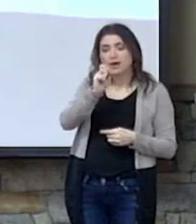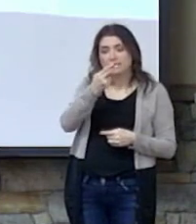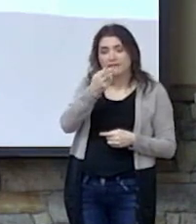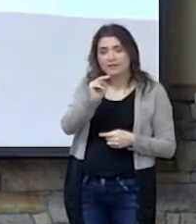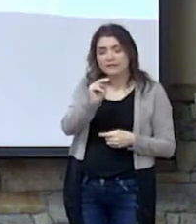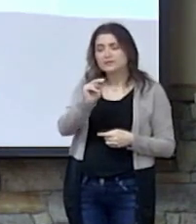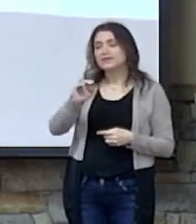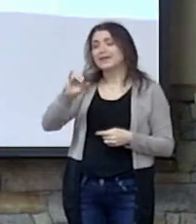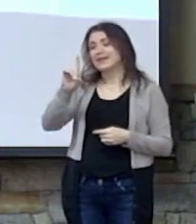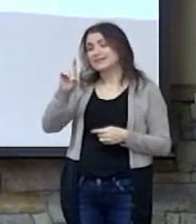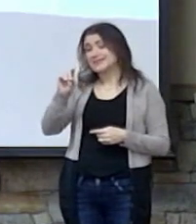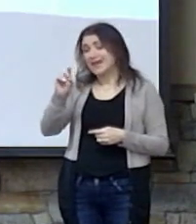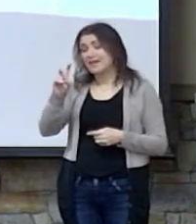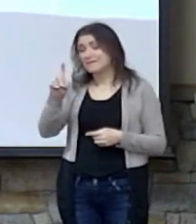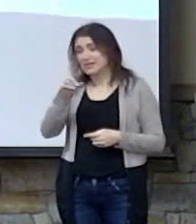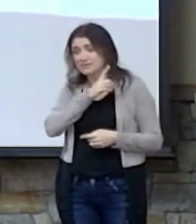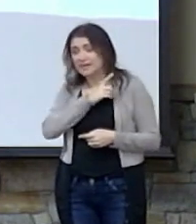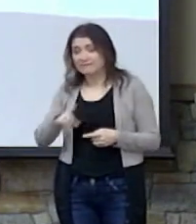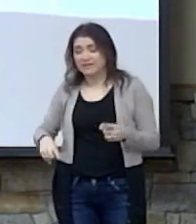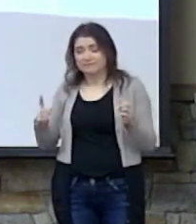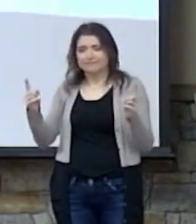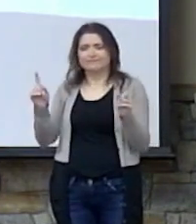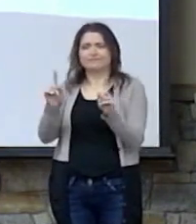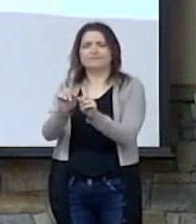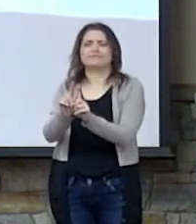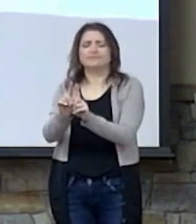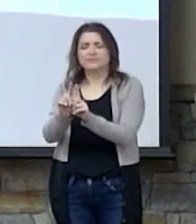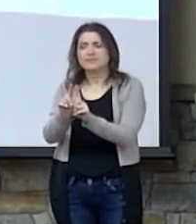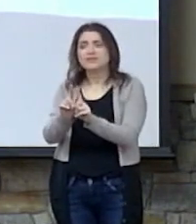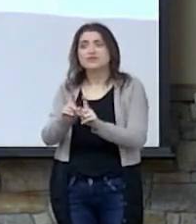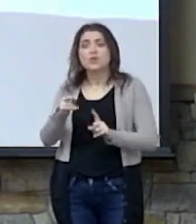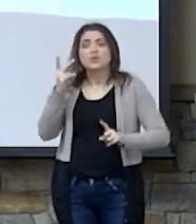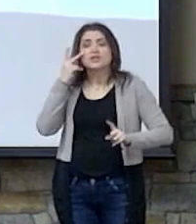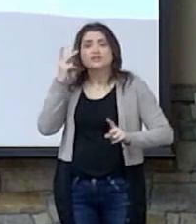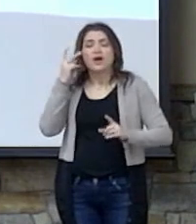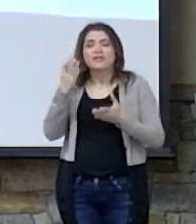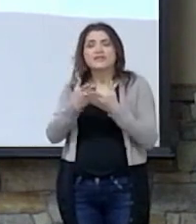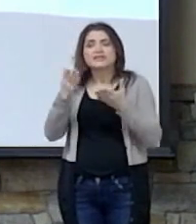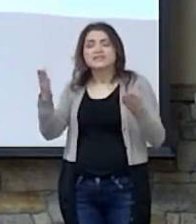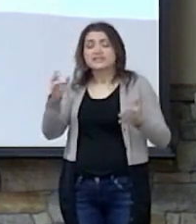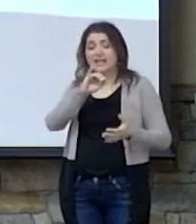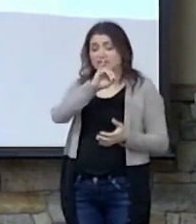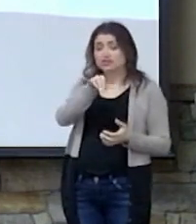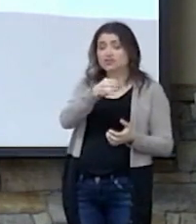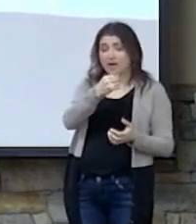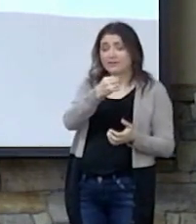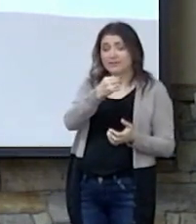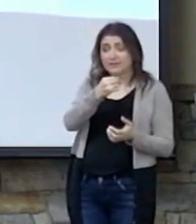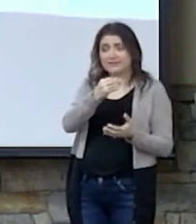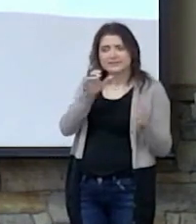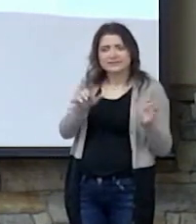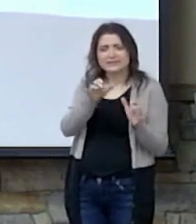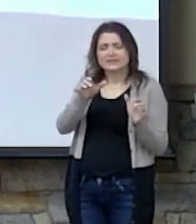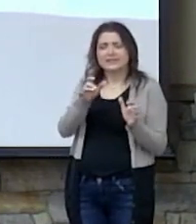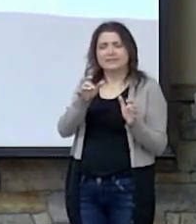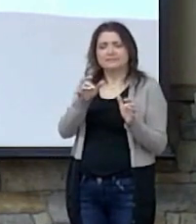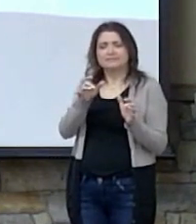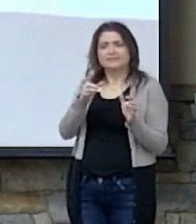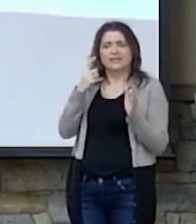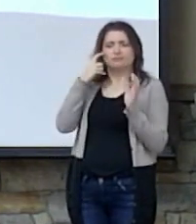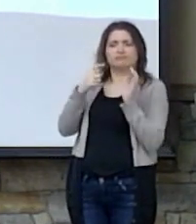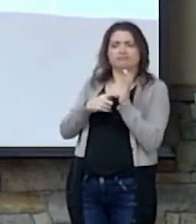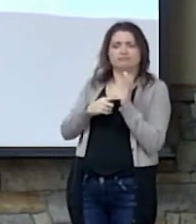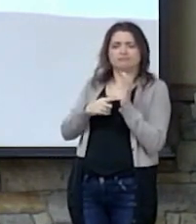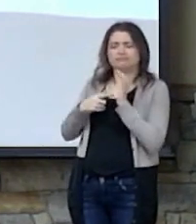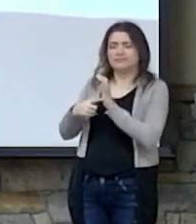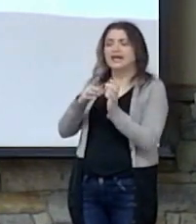even immediately, we see these things that Jonathan did symbolically as if he recognized already that David was